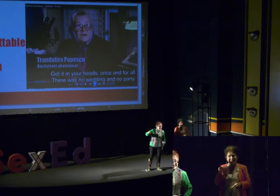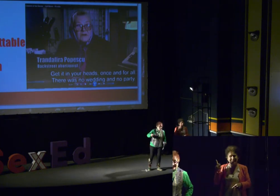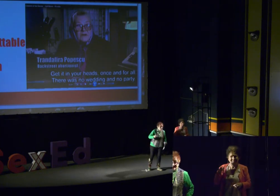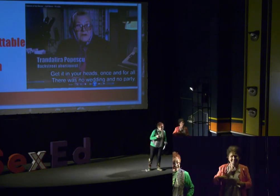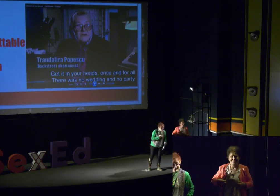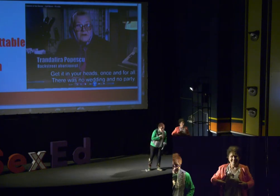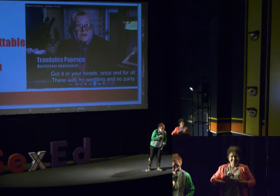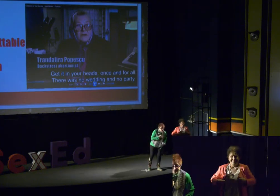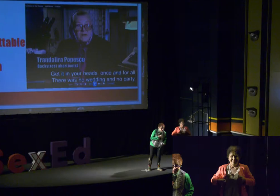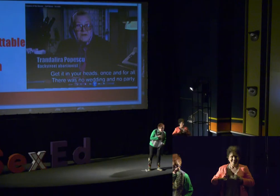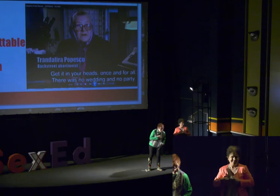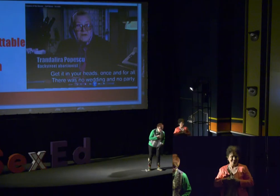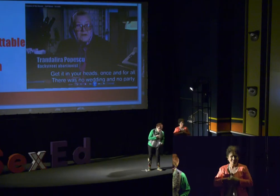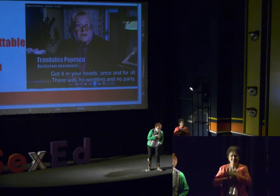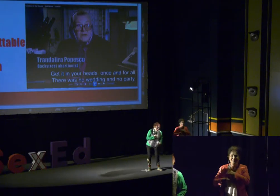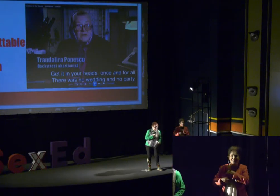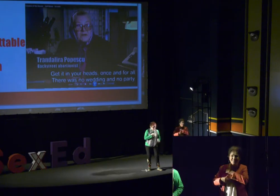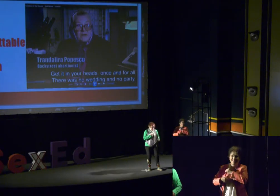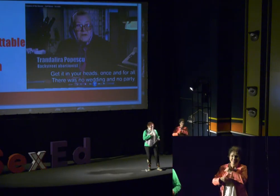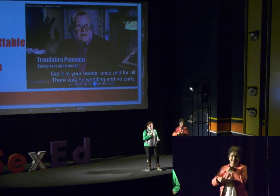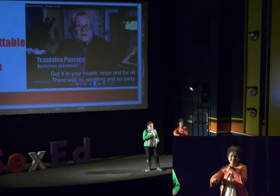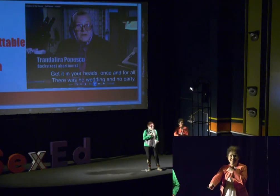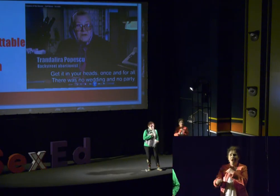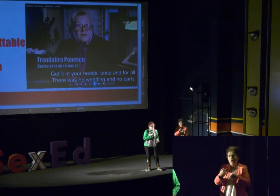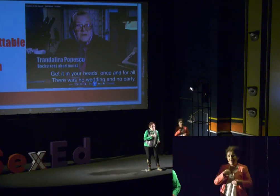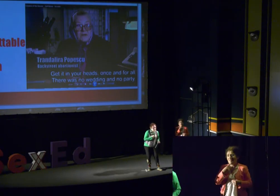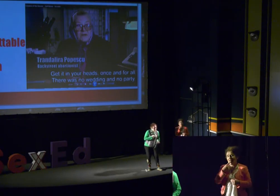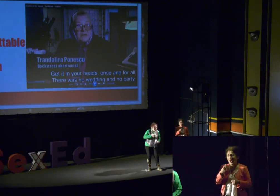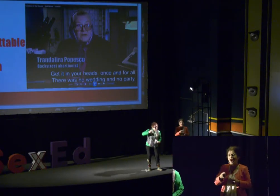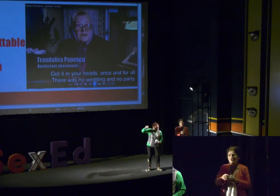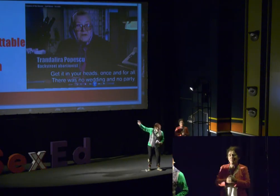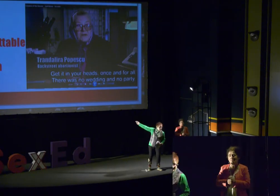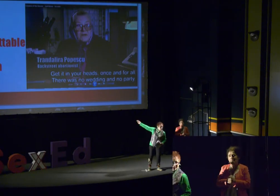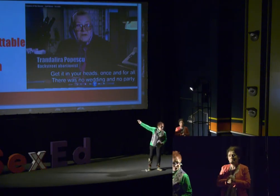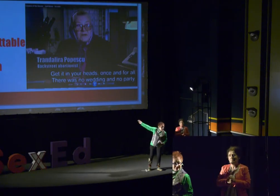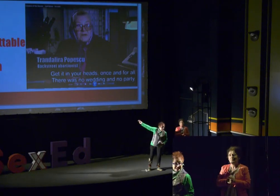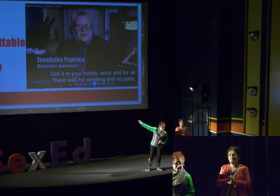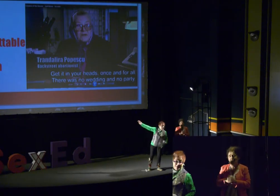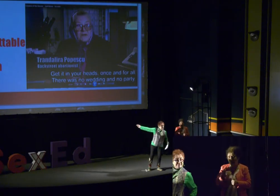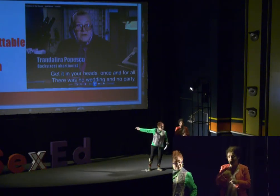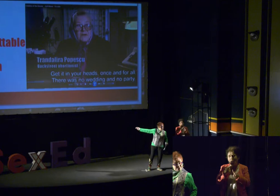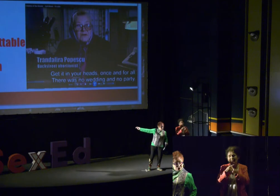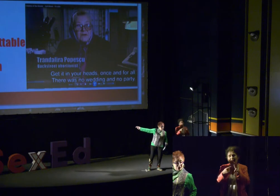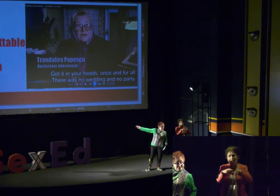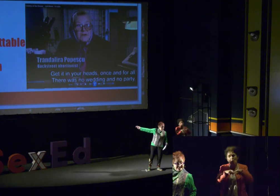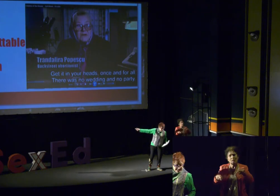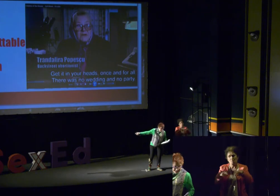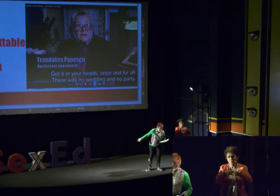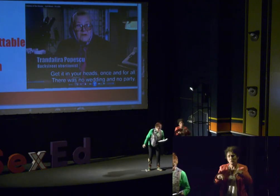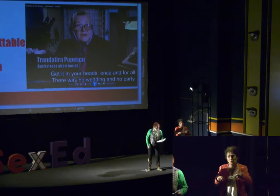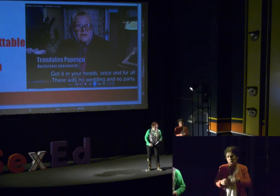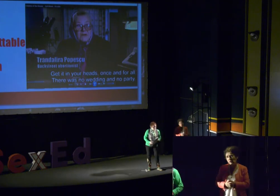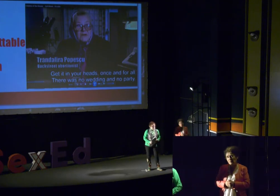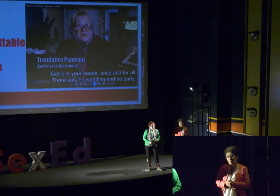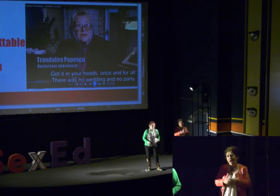I'm gonna tell you my unforgettable illegal abortion. And it was provided by somebody who looked like her. Maybe it was her.